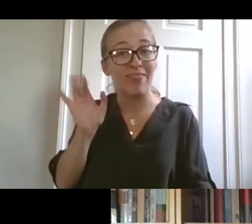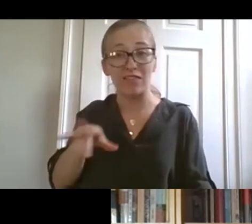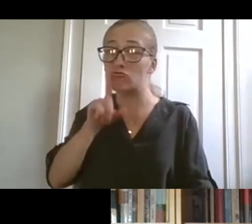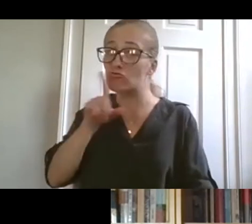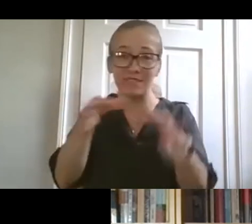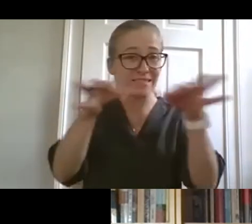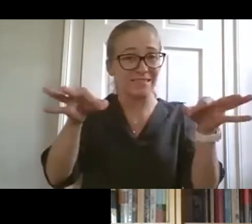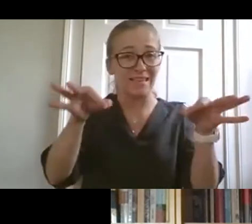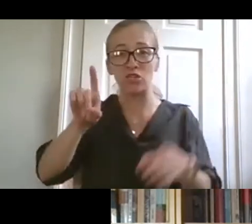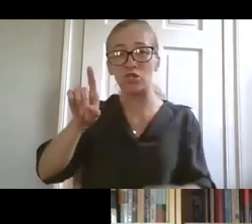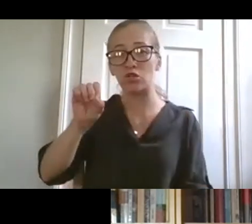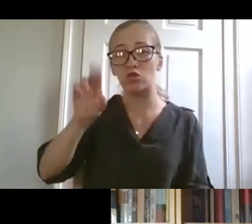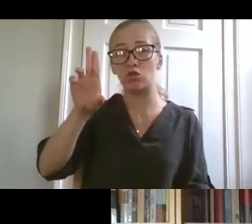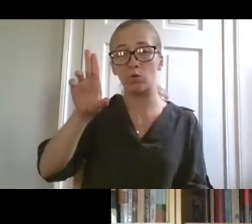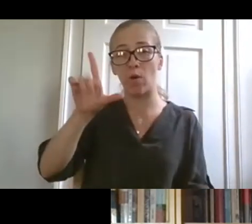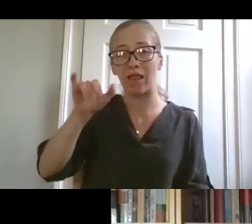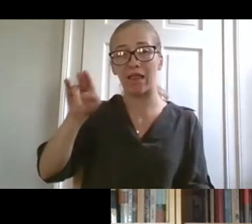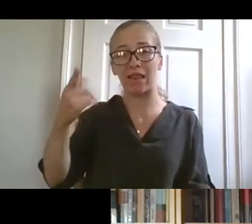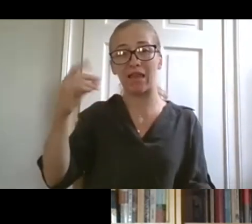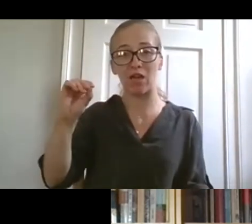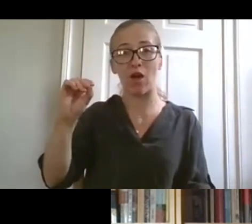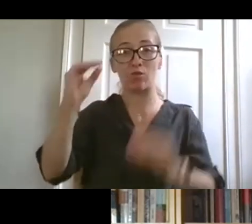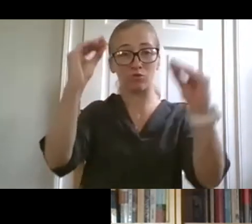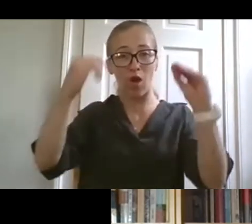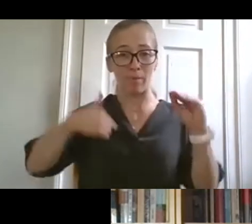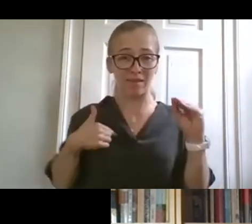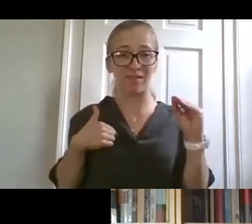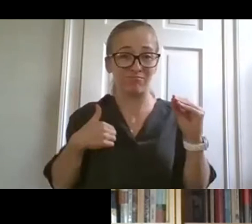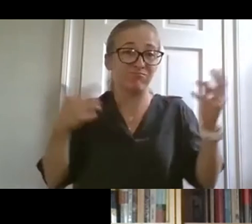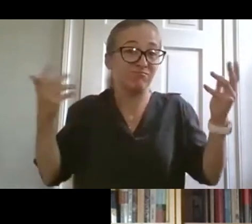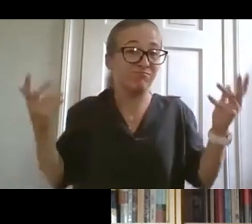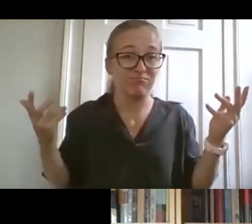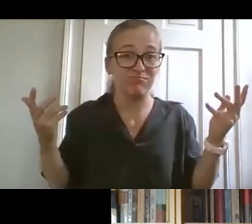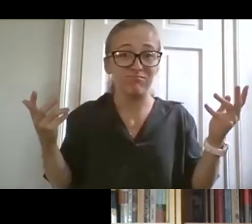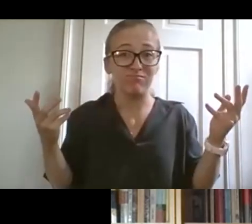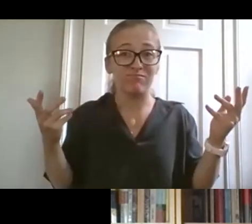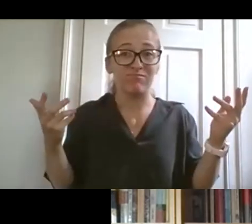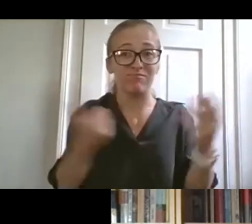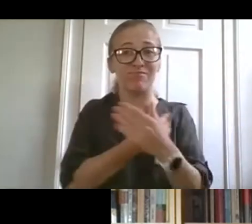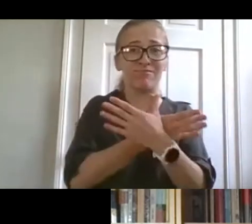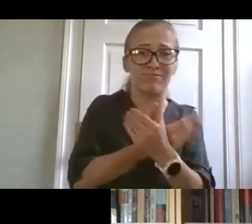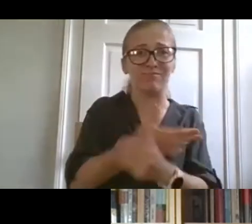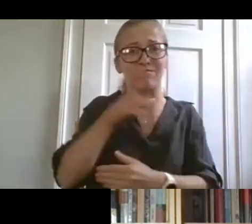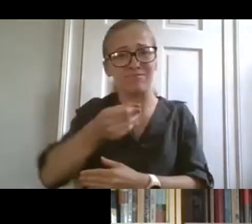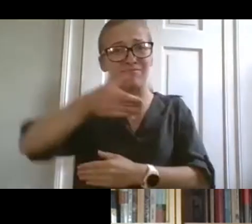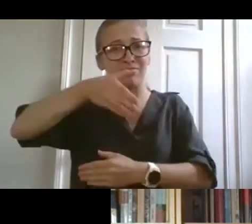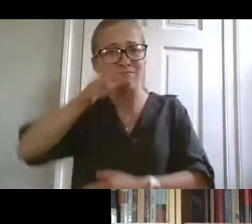sentence. The Duolingo thought it was important for me to learn, right? The butterfly. A borboleta não bebe cerveja, right? Why?